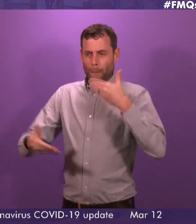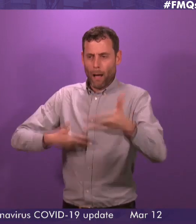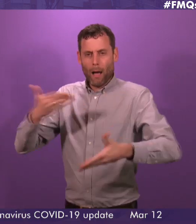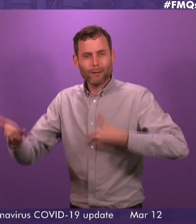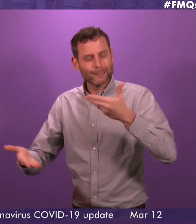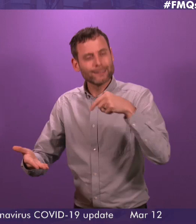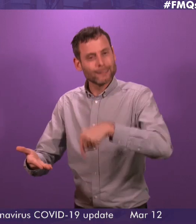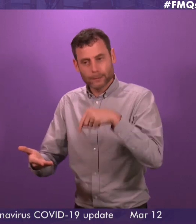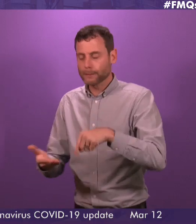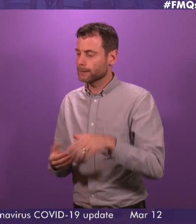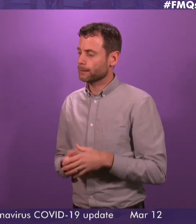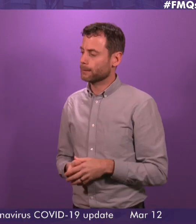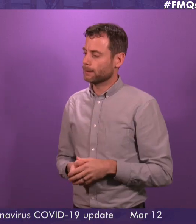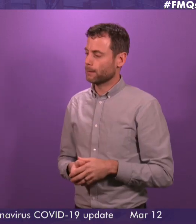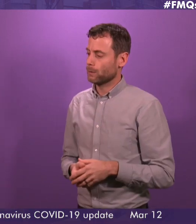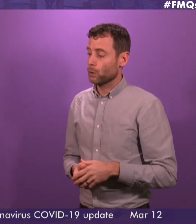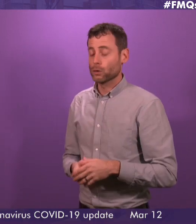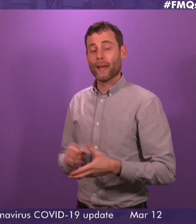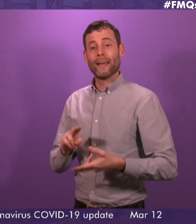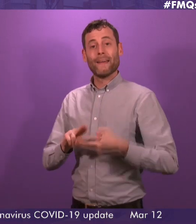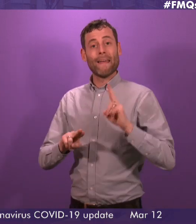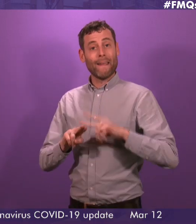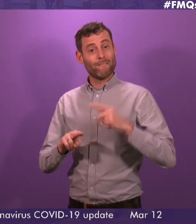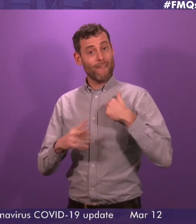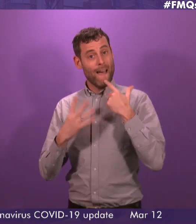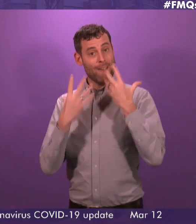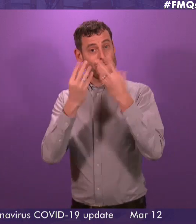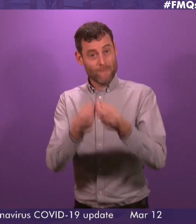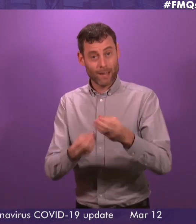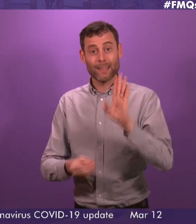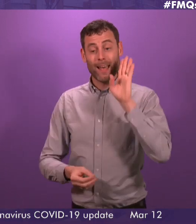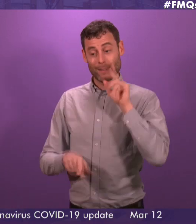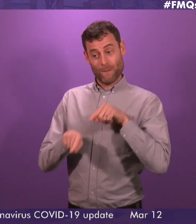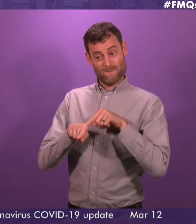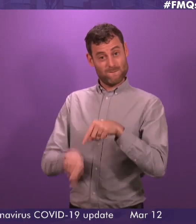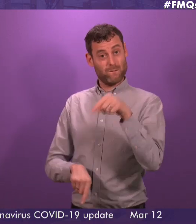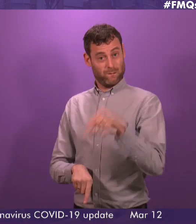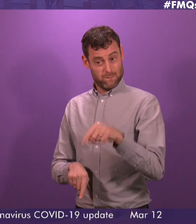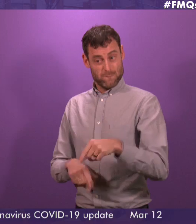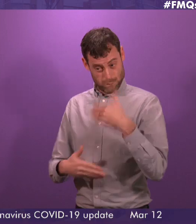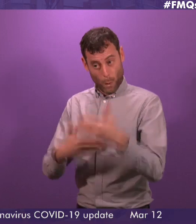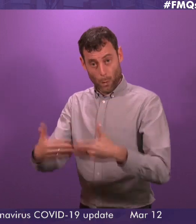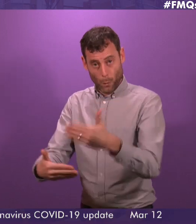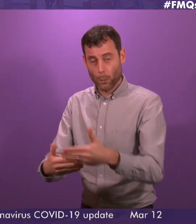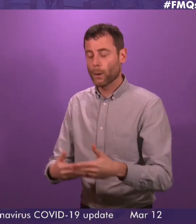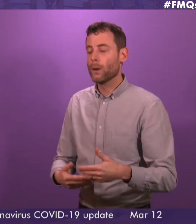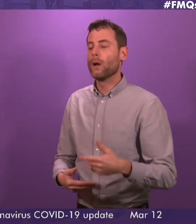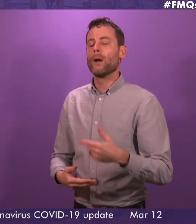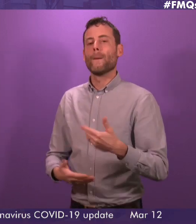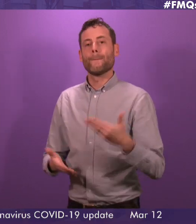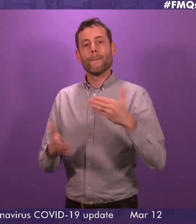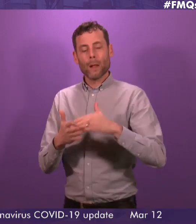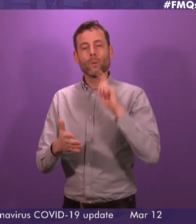situation. Compliance with the measures that we are setting out today and those that will come in the days